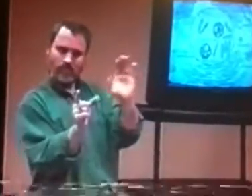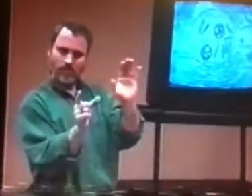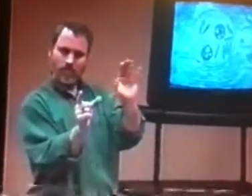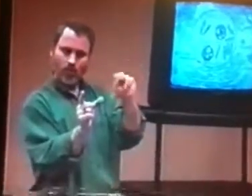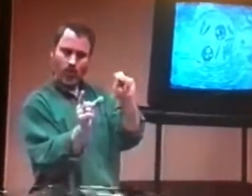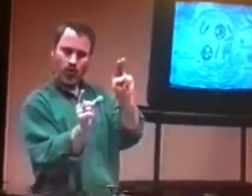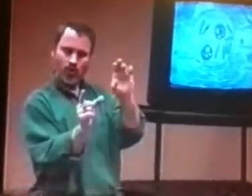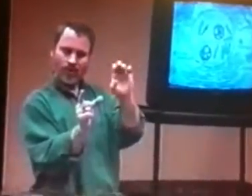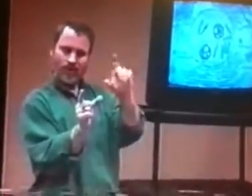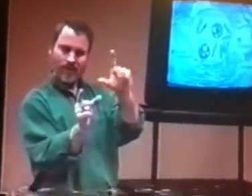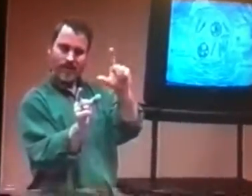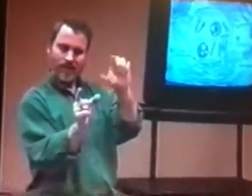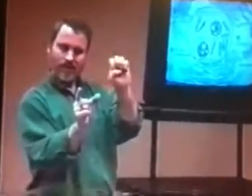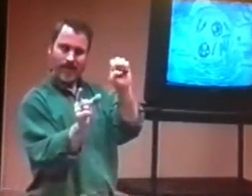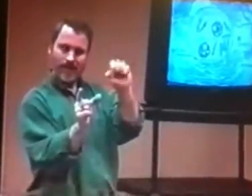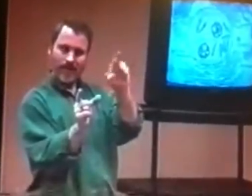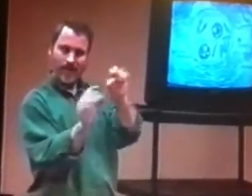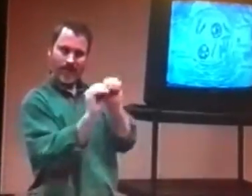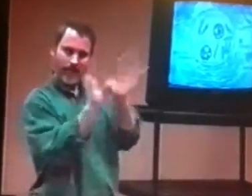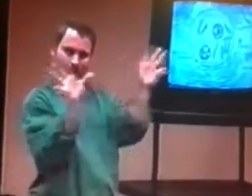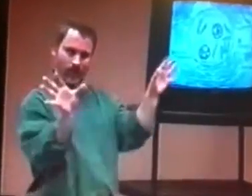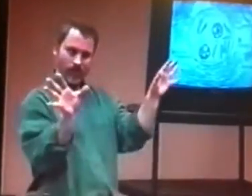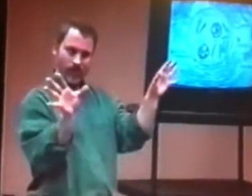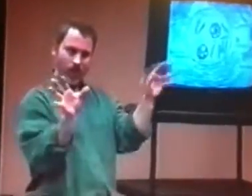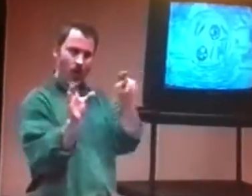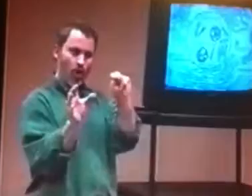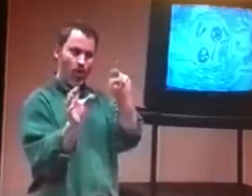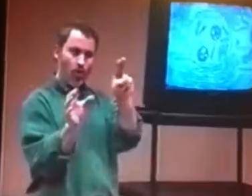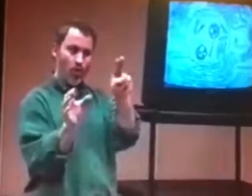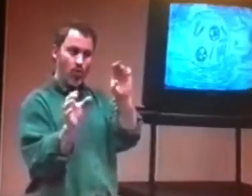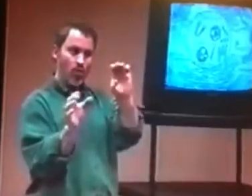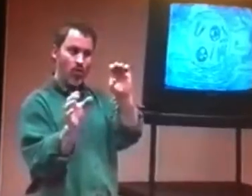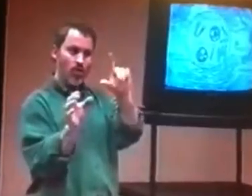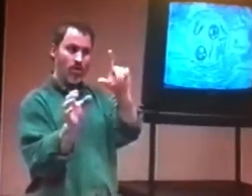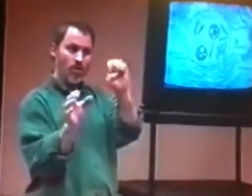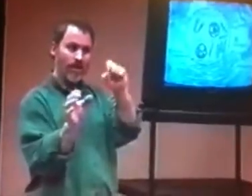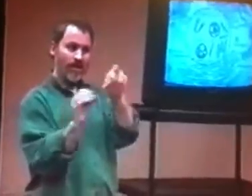Nucleus? The word's actually nuclear, just to be clear.